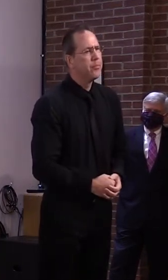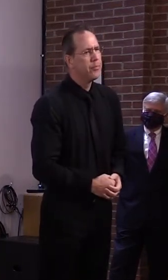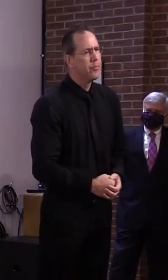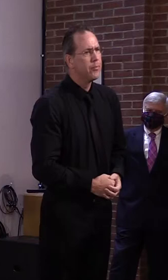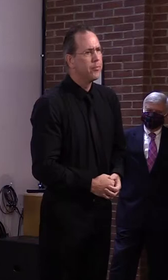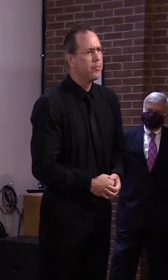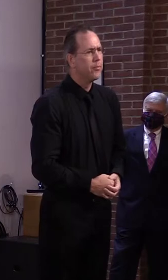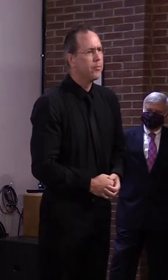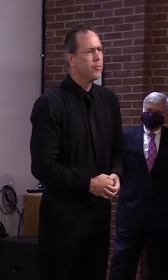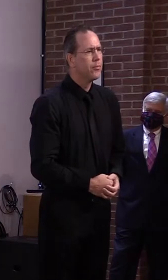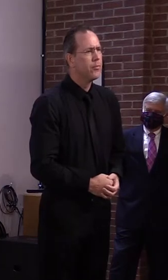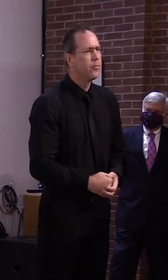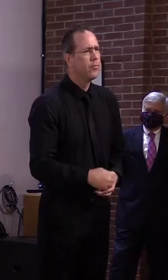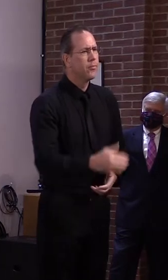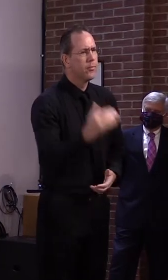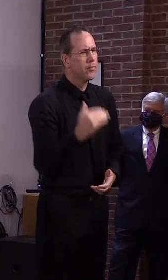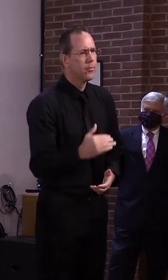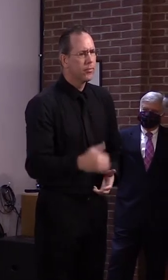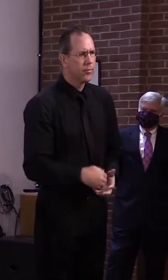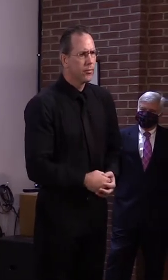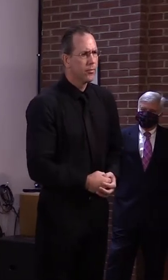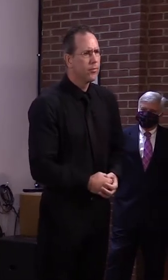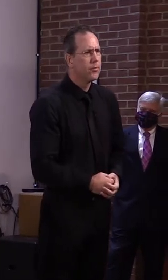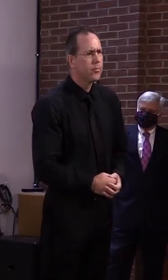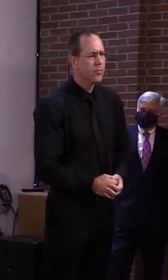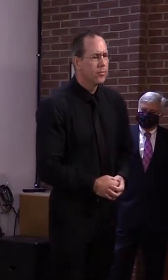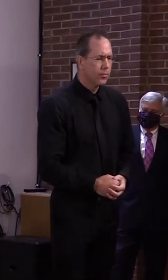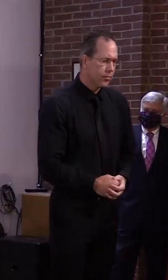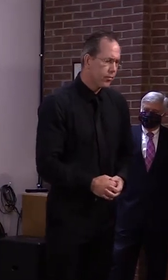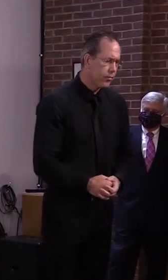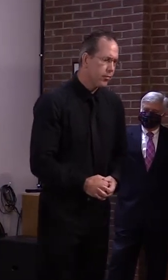Joel Lee, Local 22.